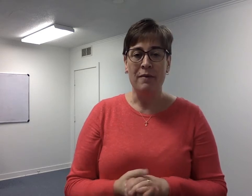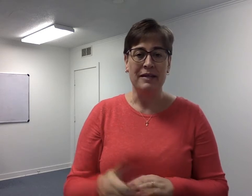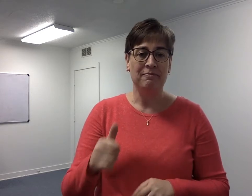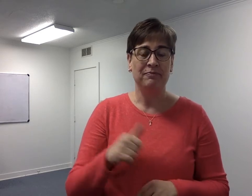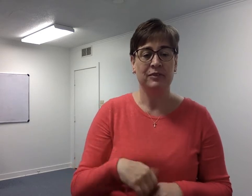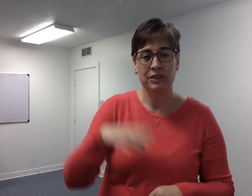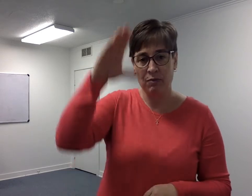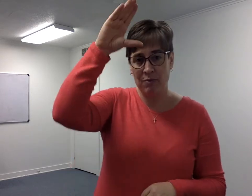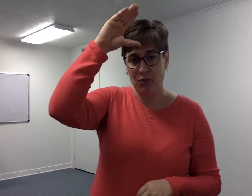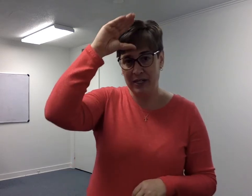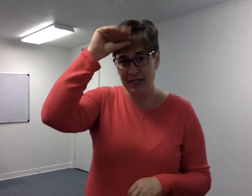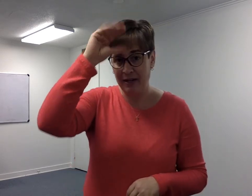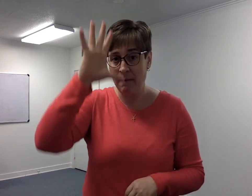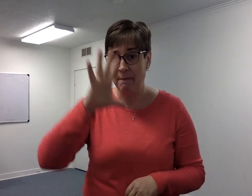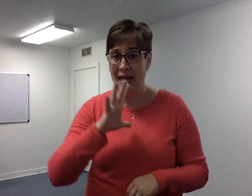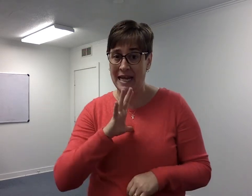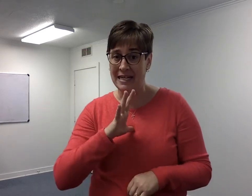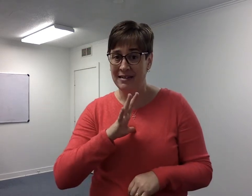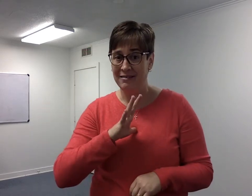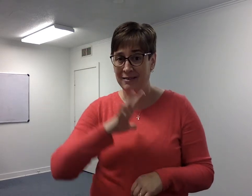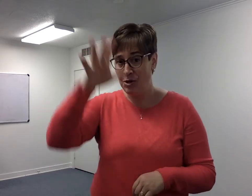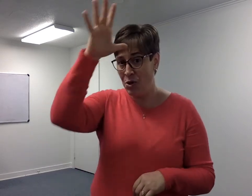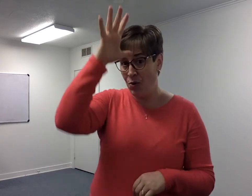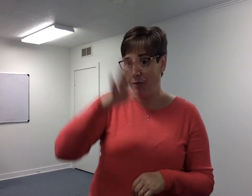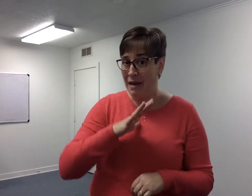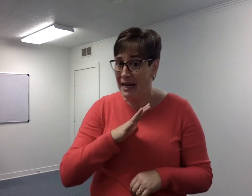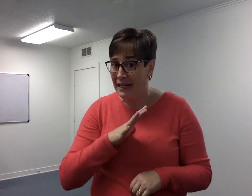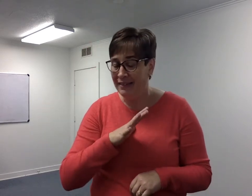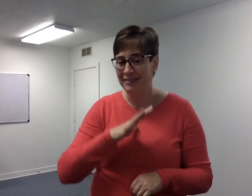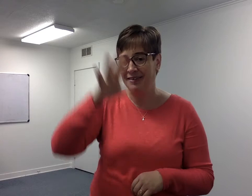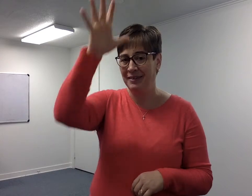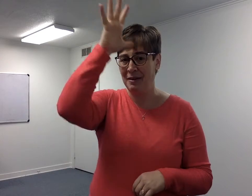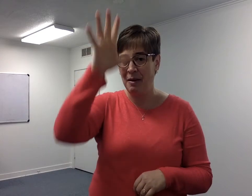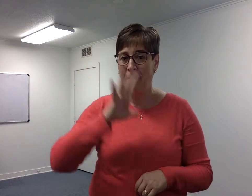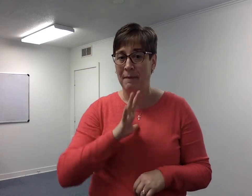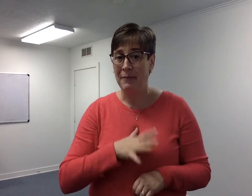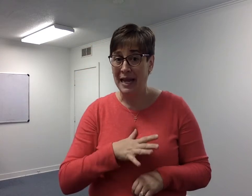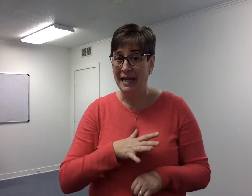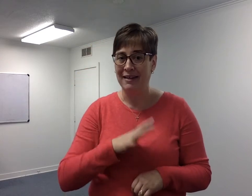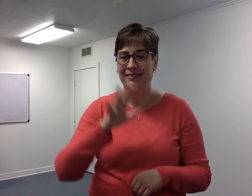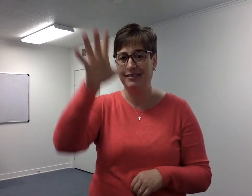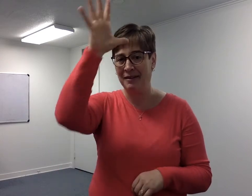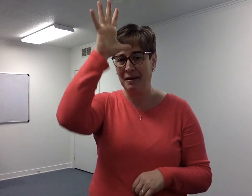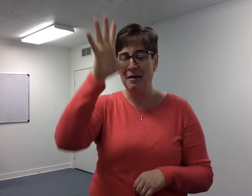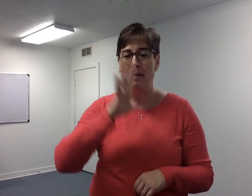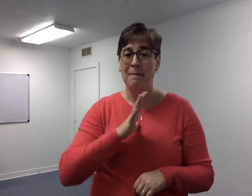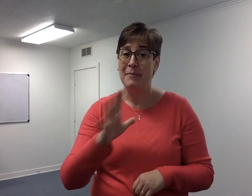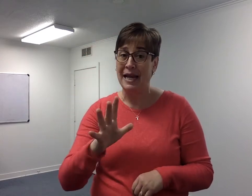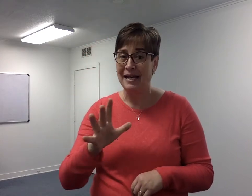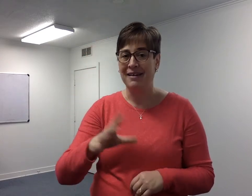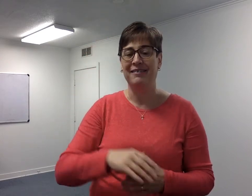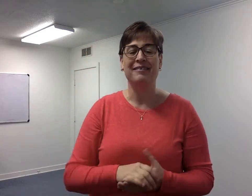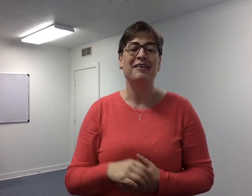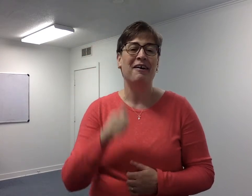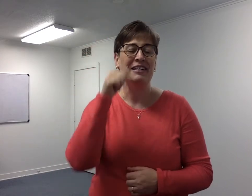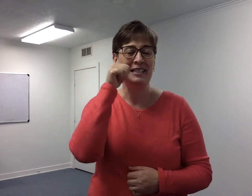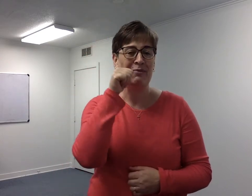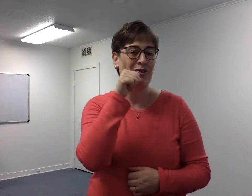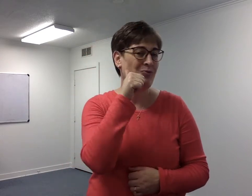woman. So remember we did man, man, man, man. All right, same with